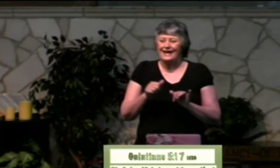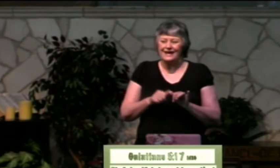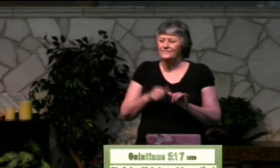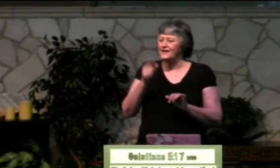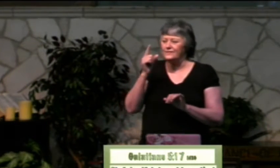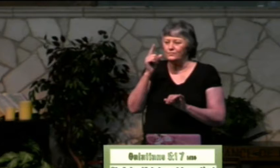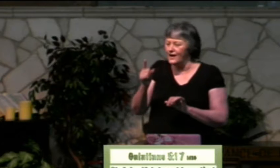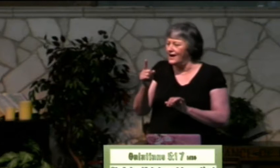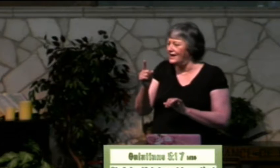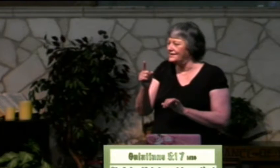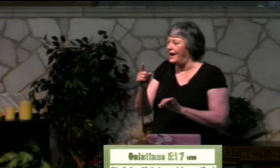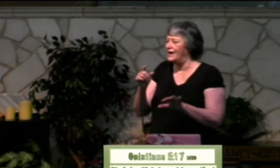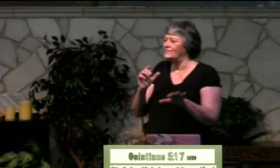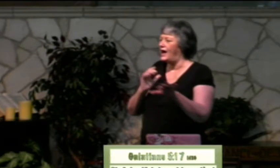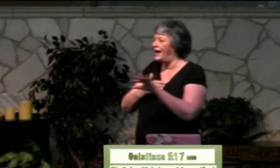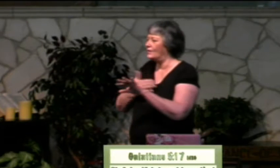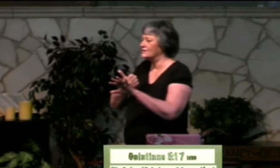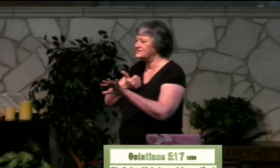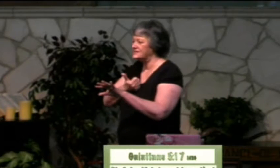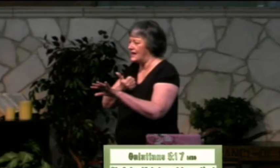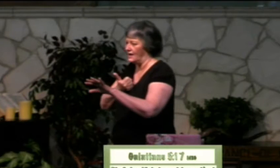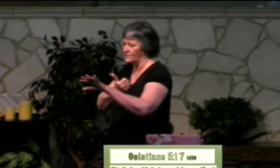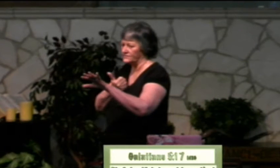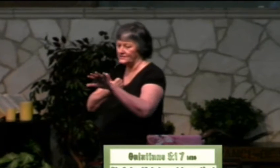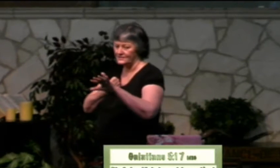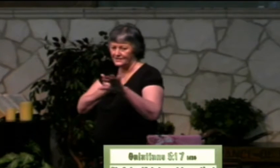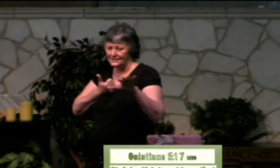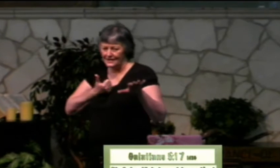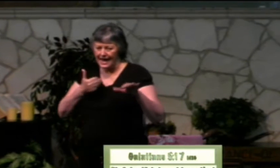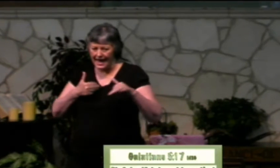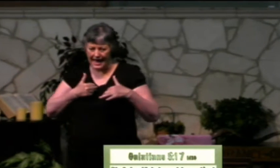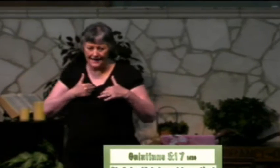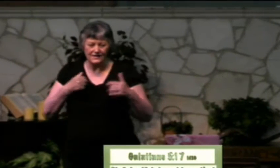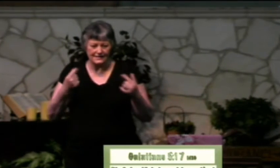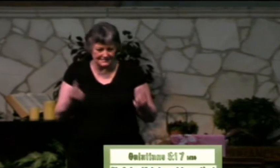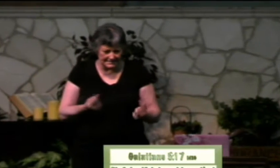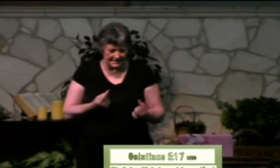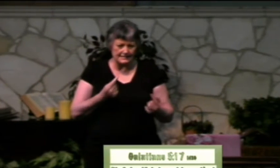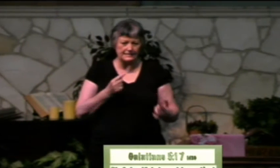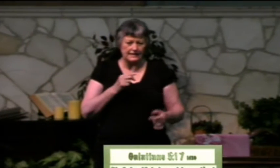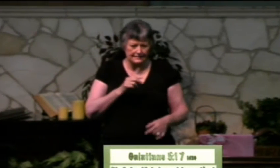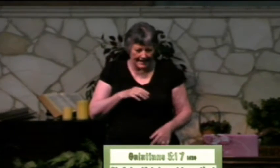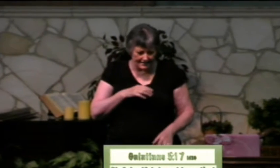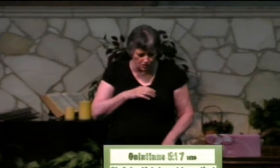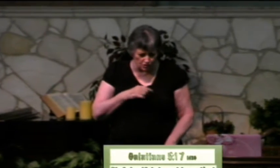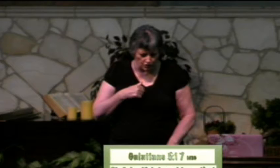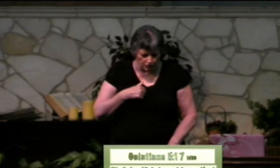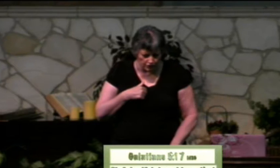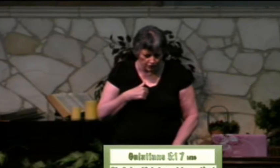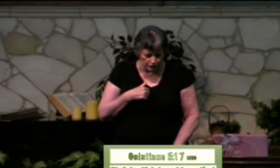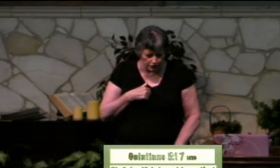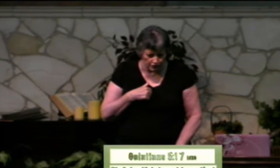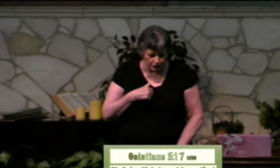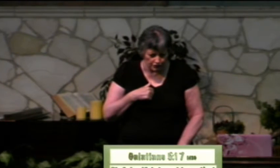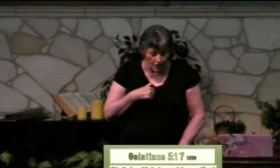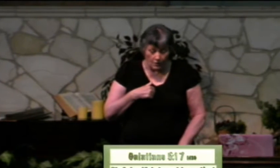Every one of ourselves have a sin nature. When